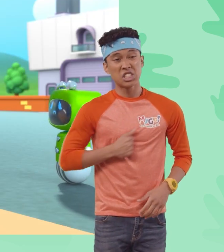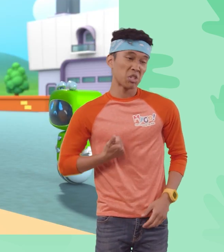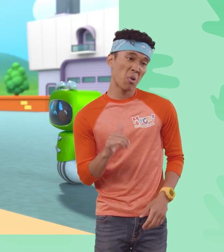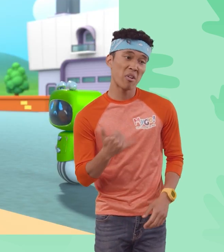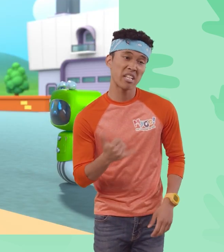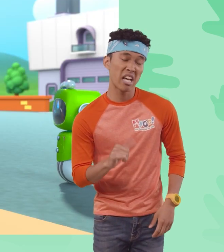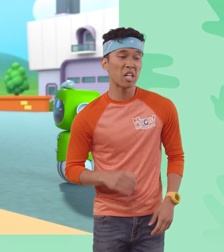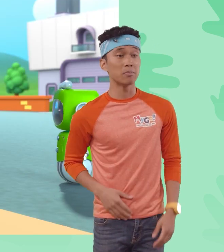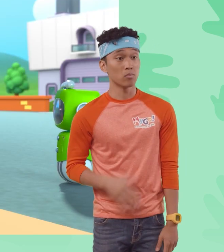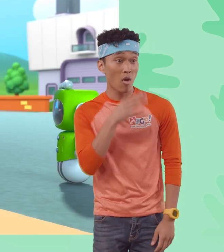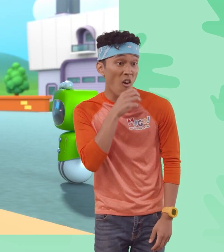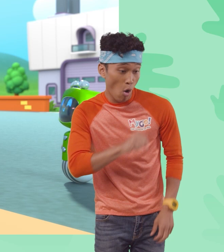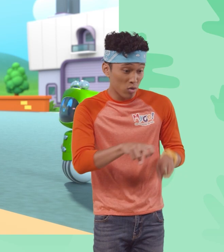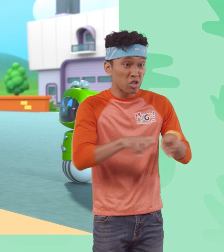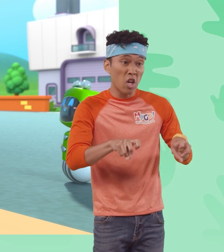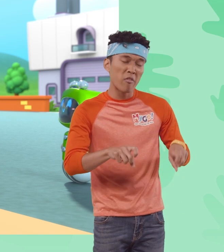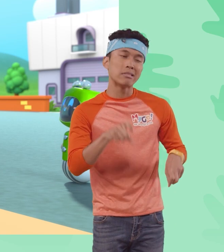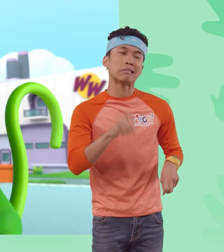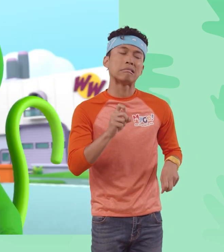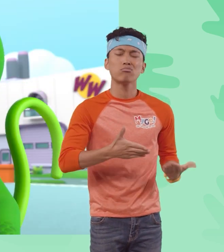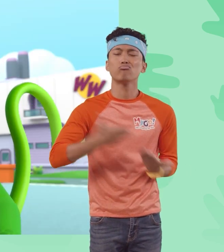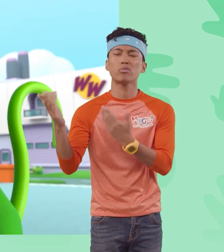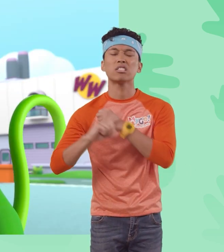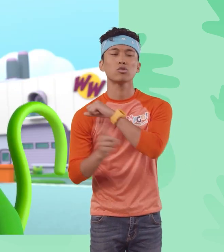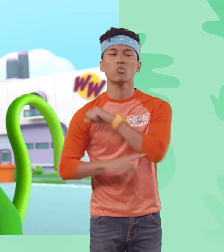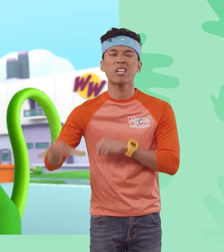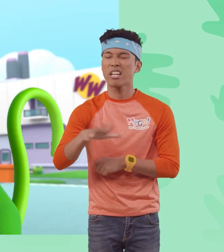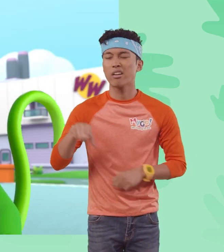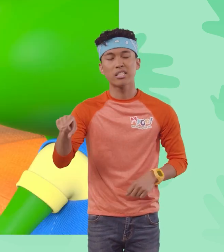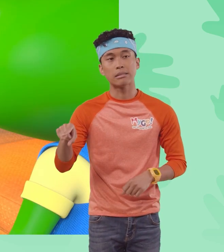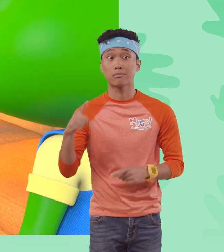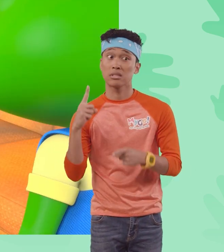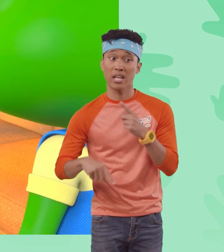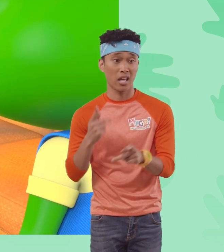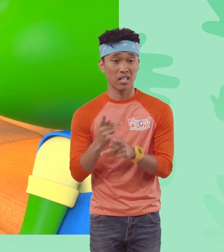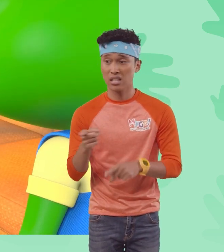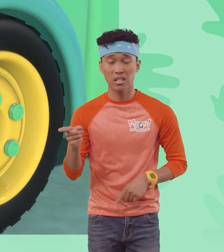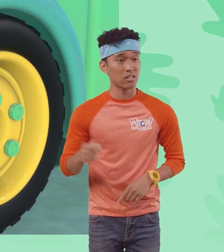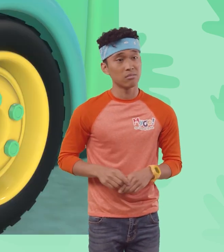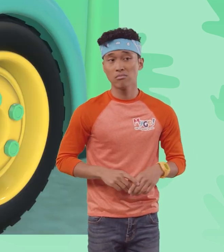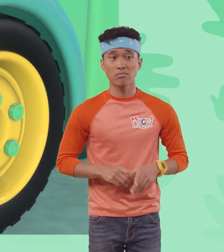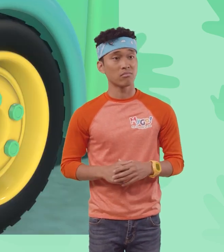Sorry, Yellow. That old sofa needs to go to the rubbish dump. We can't keep it.